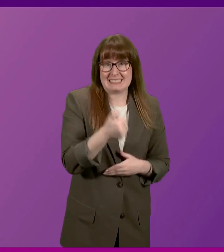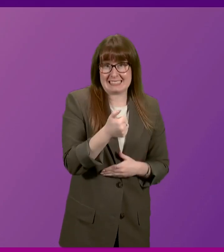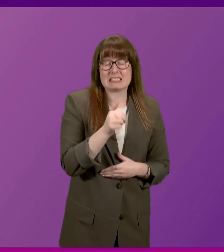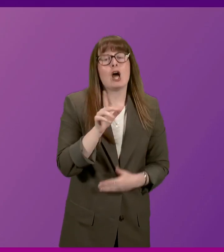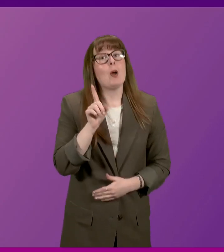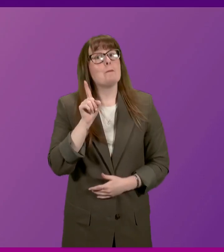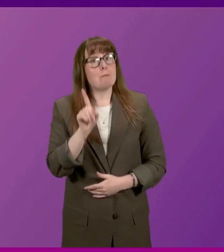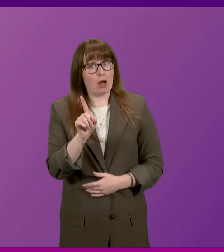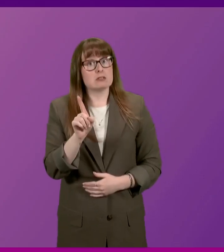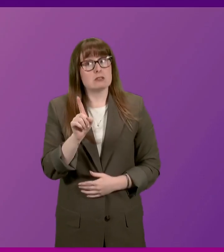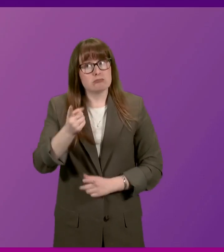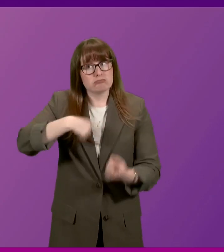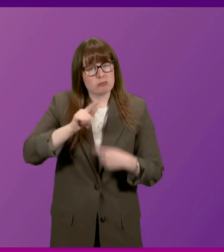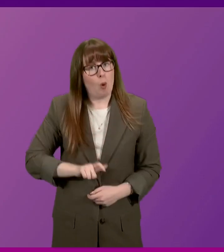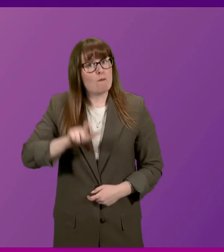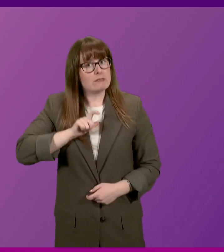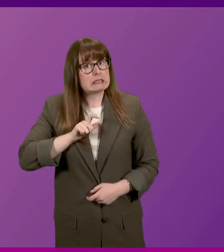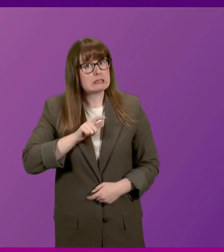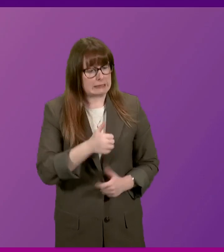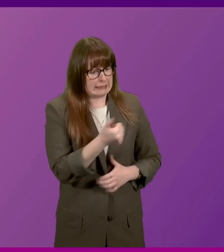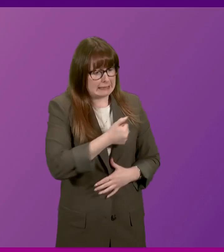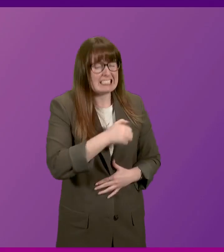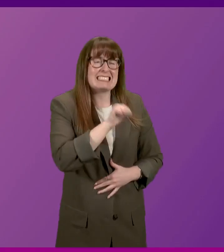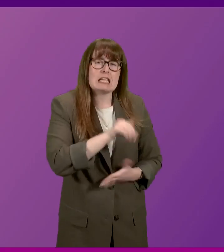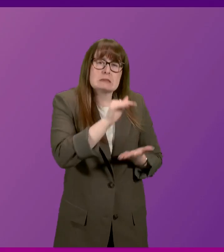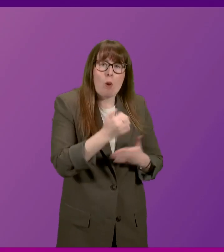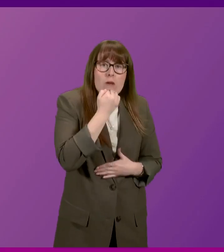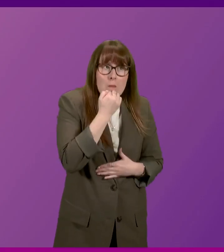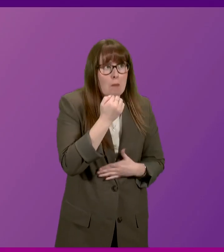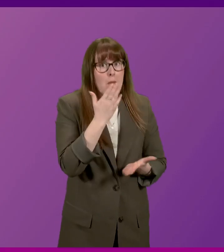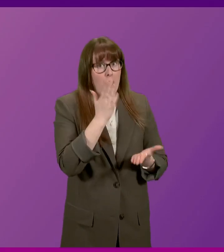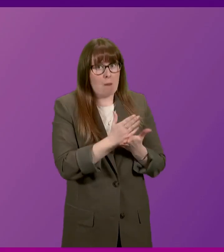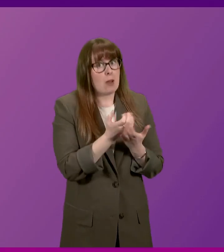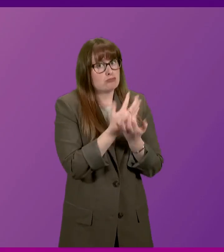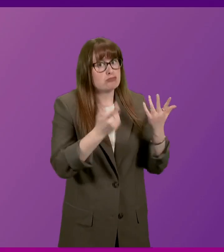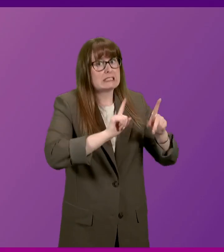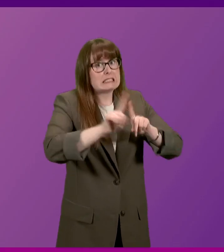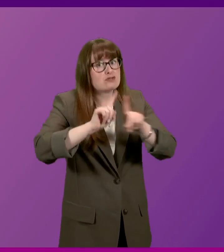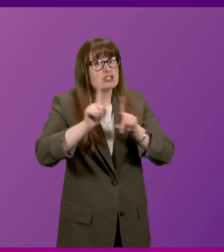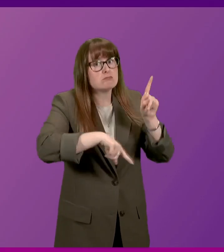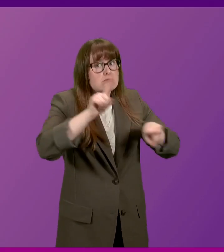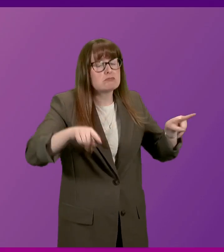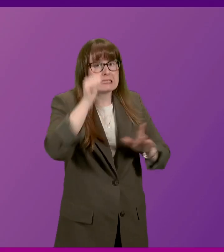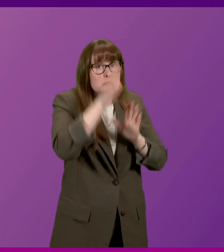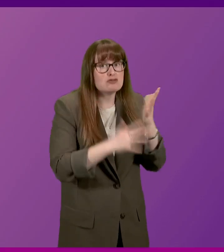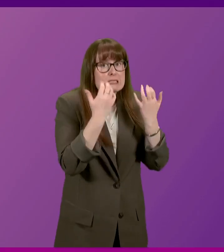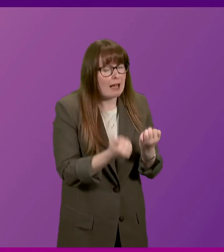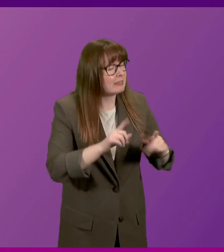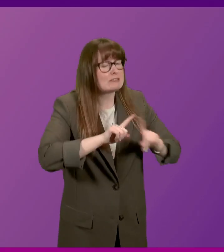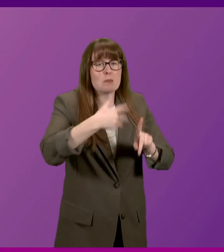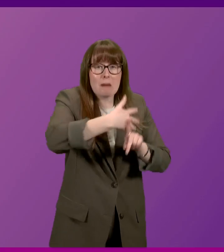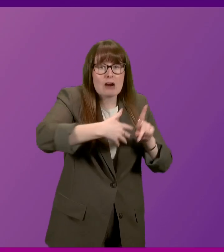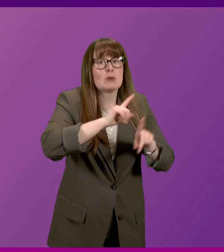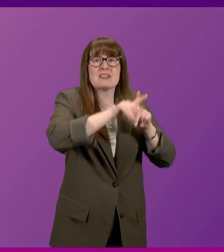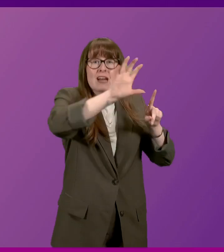are confident that we did manage to capture a range because they did come from different parts of Scotland and had very different backgrounds and also